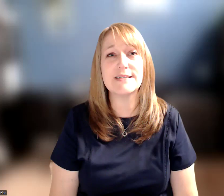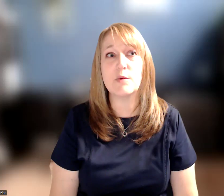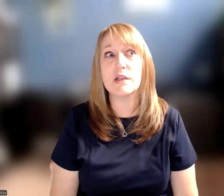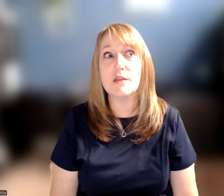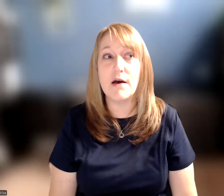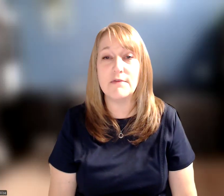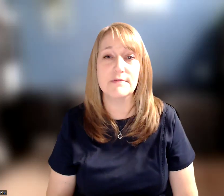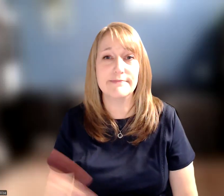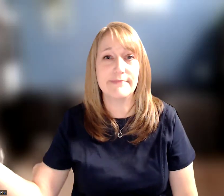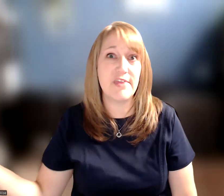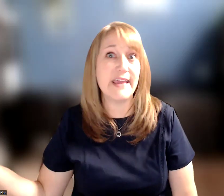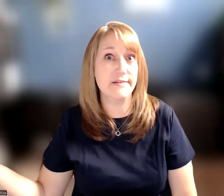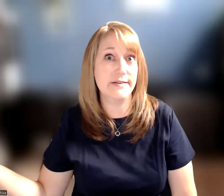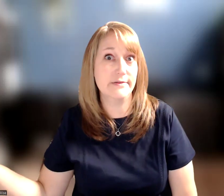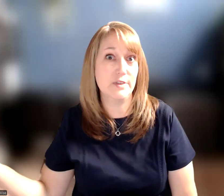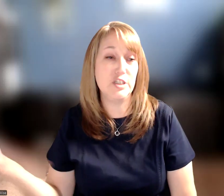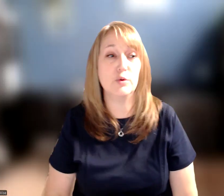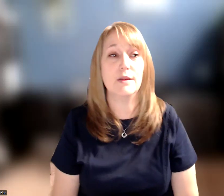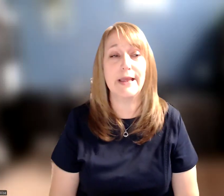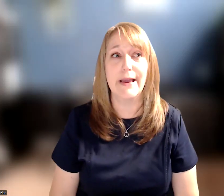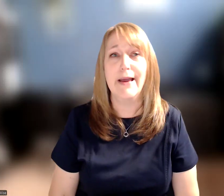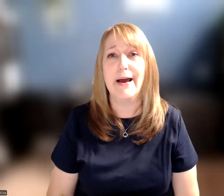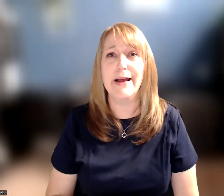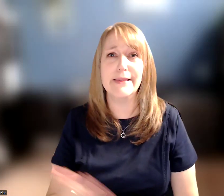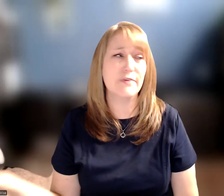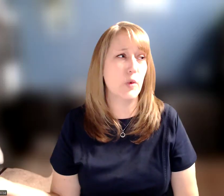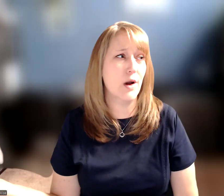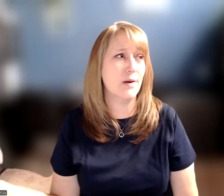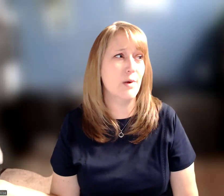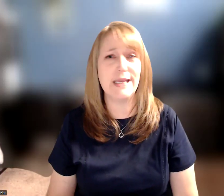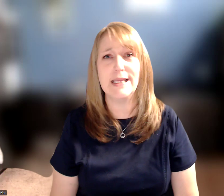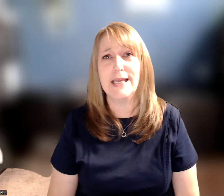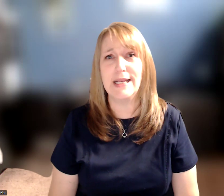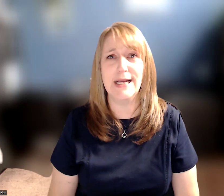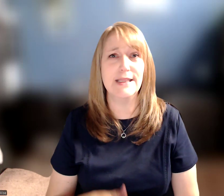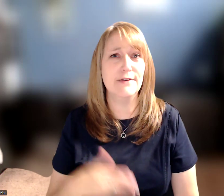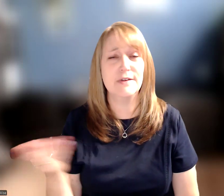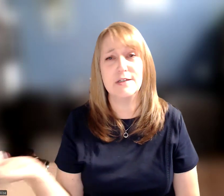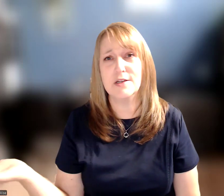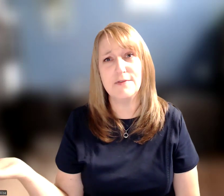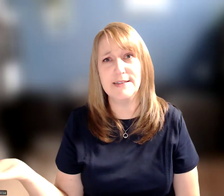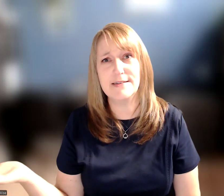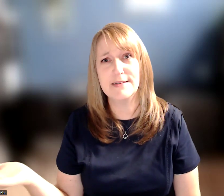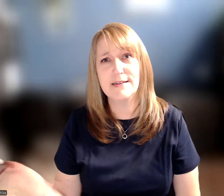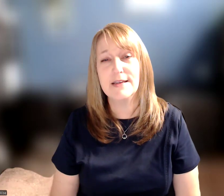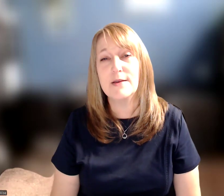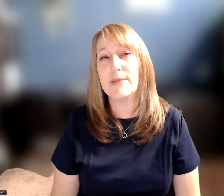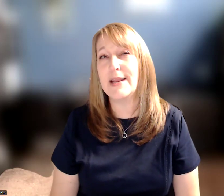say we love things too. Like I love guacamole and I love dolphins, but I don't